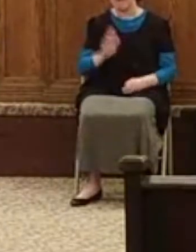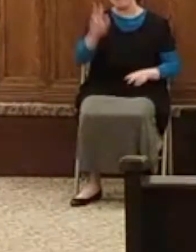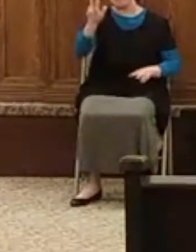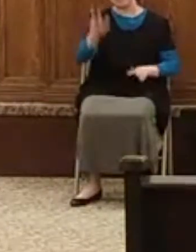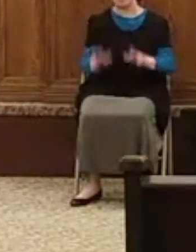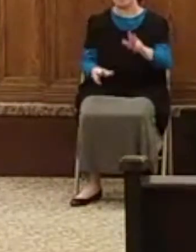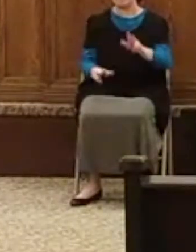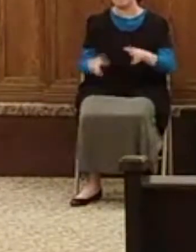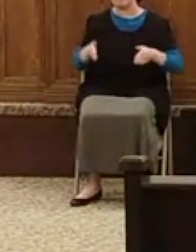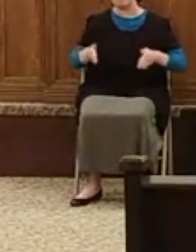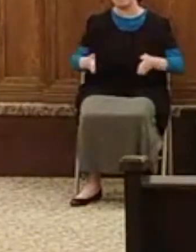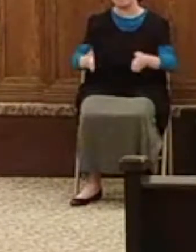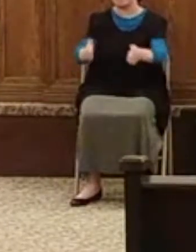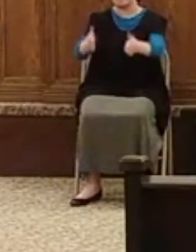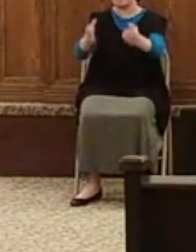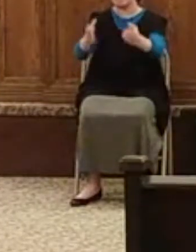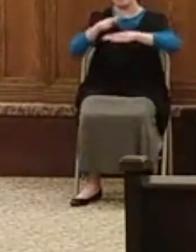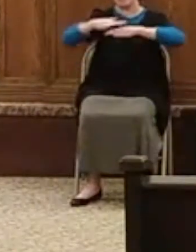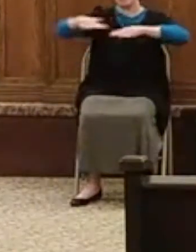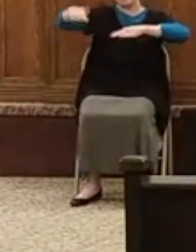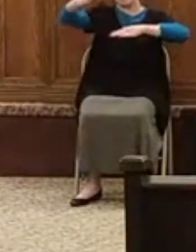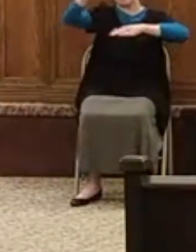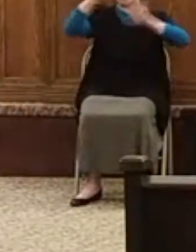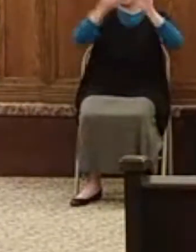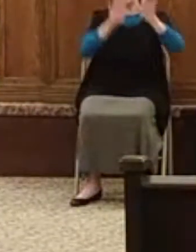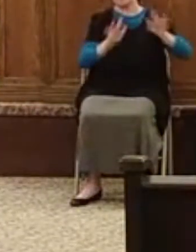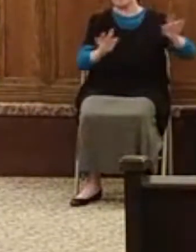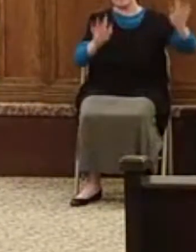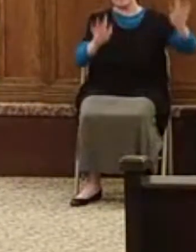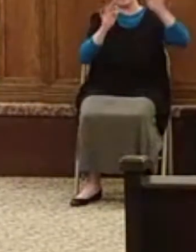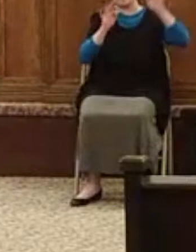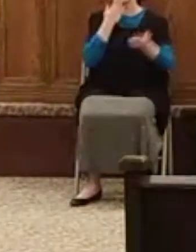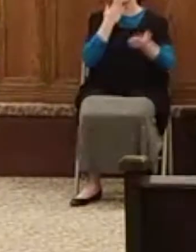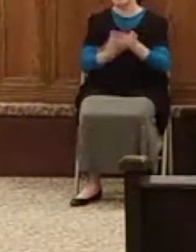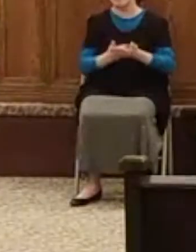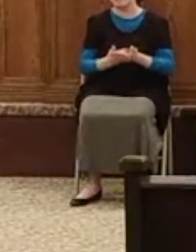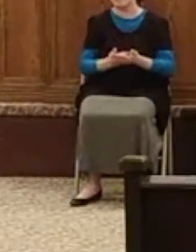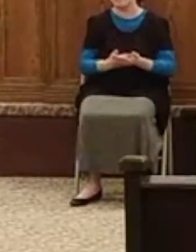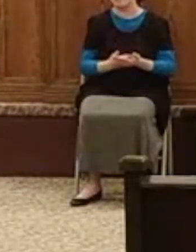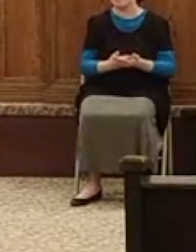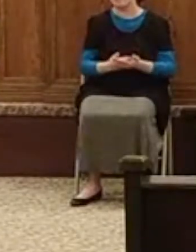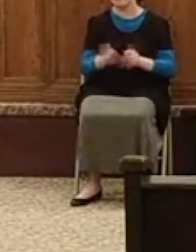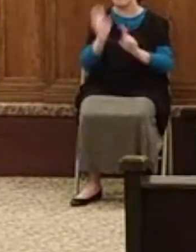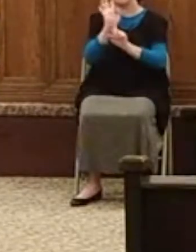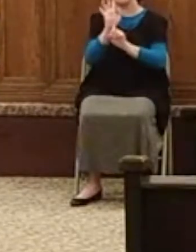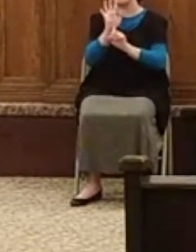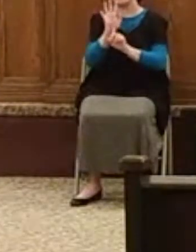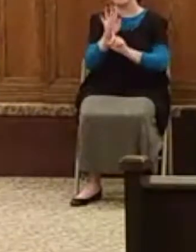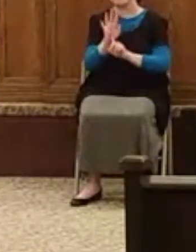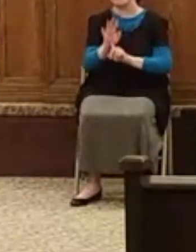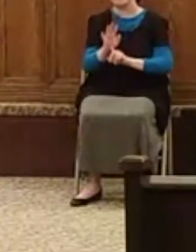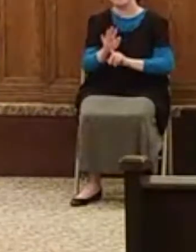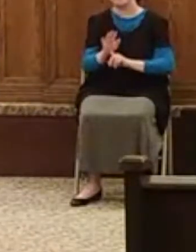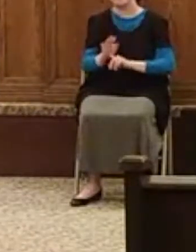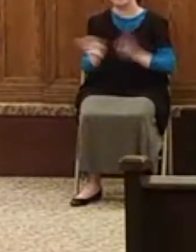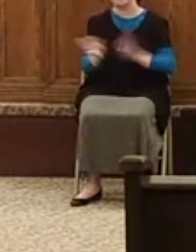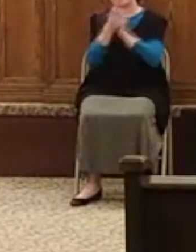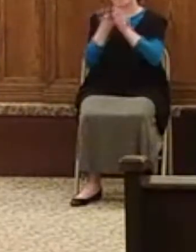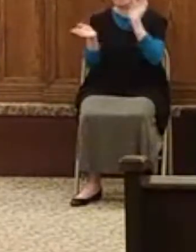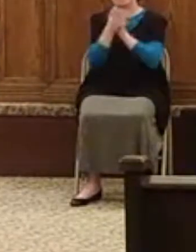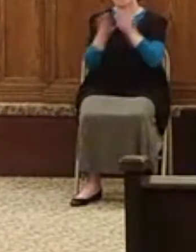I'm still walking the path. You want to know why? It's the mercy. It's the goodness. It's the candle. It's the